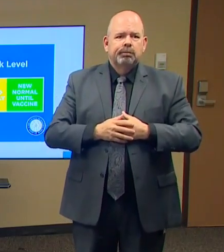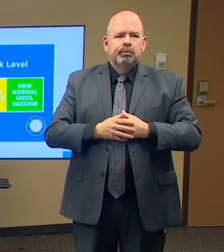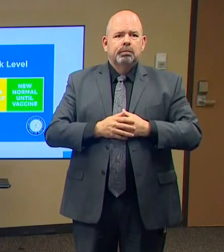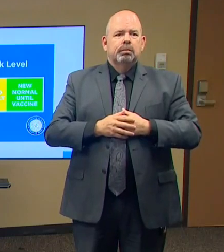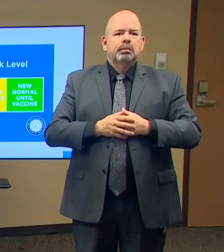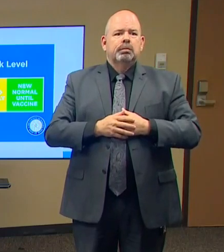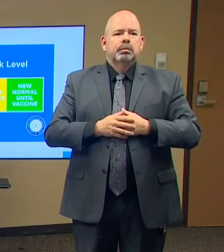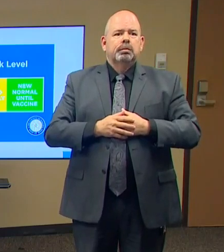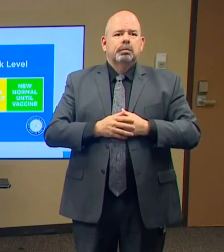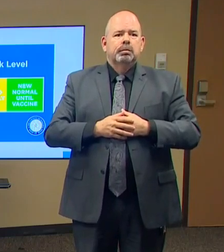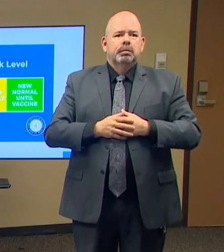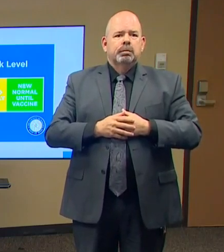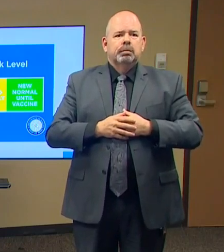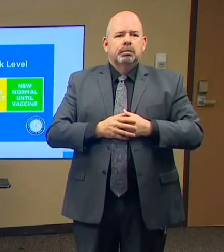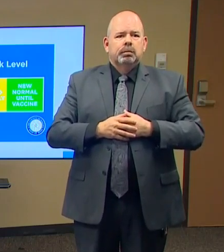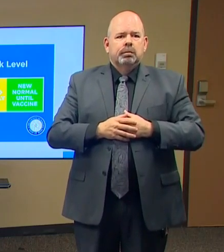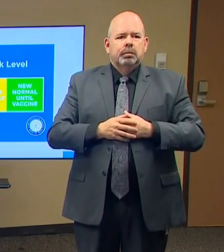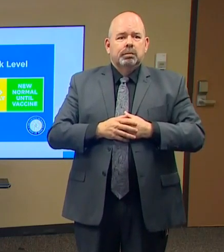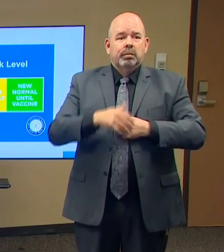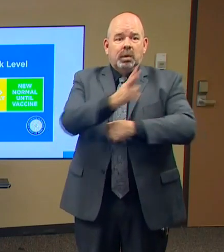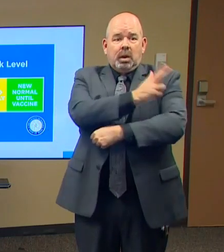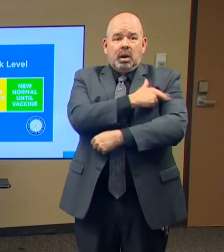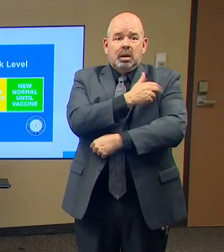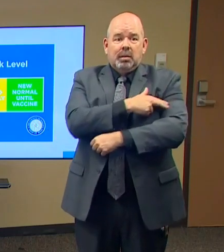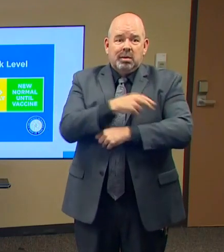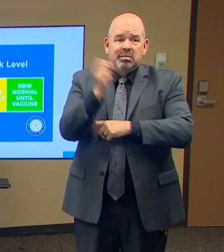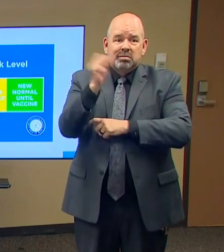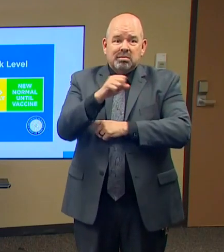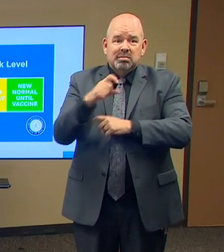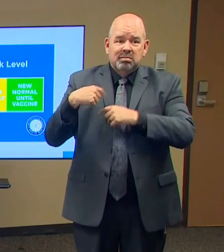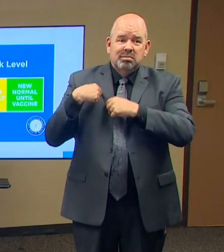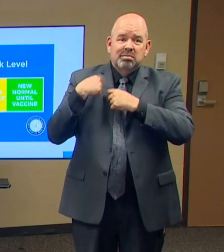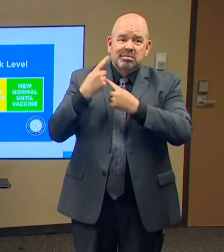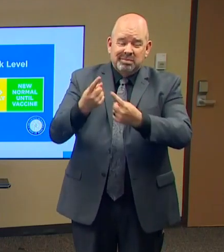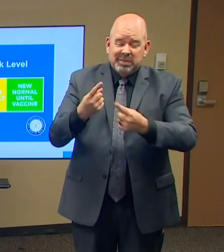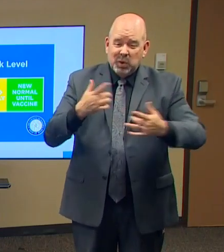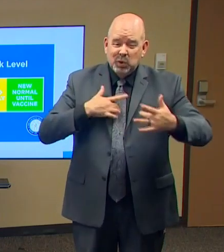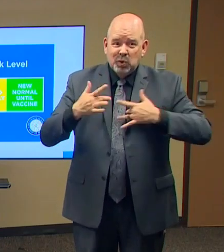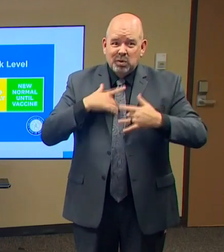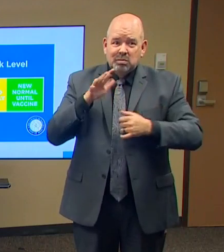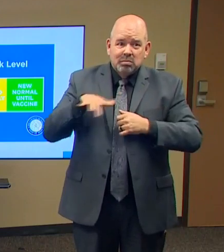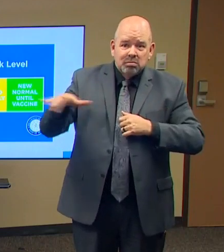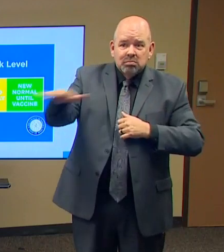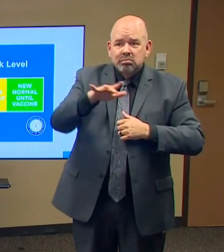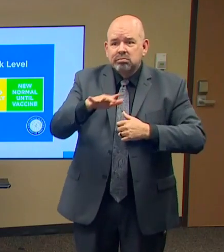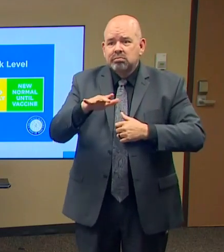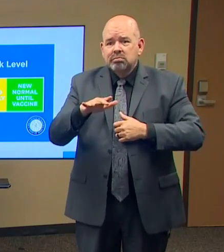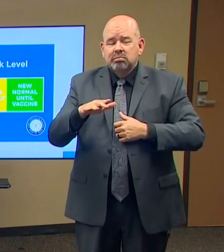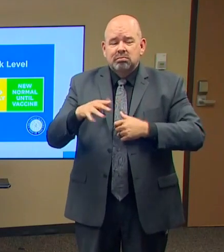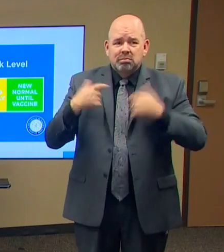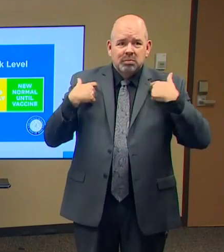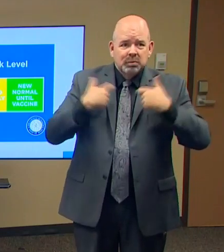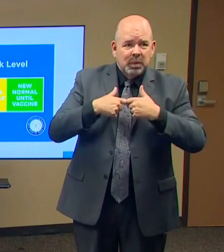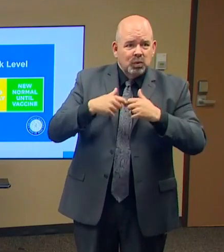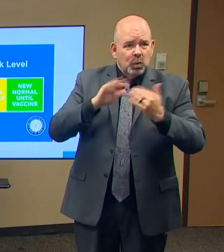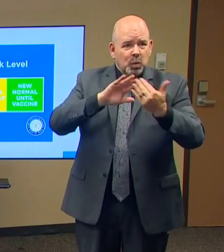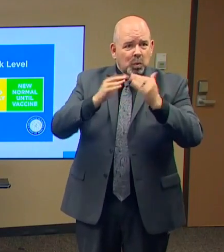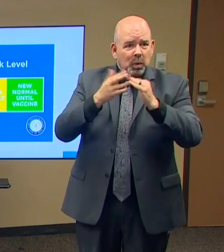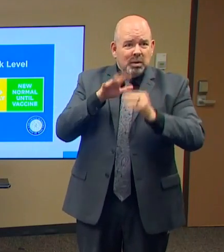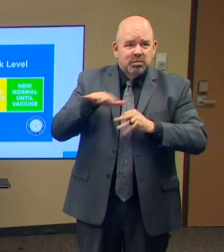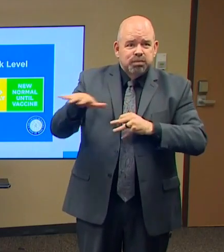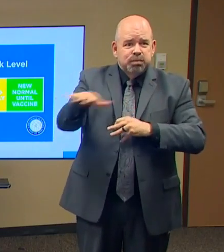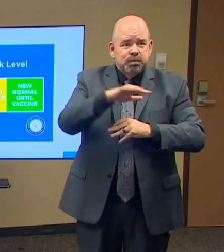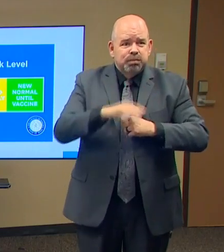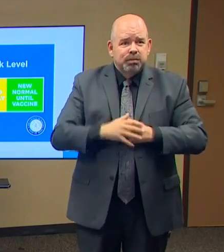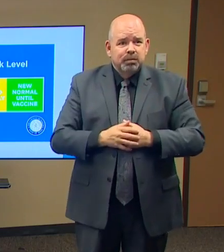those in the hospital, and definitely that has been of great concern to us. We've been looking at that in terms of,